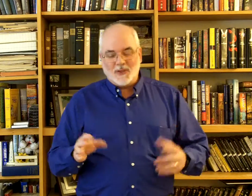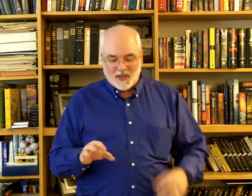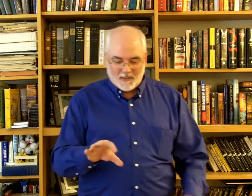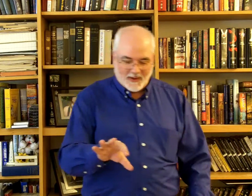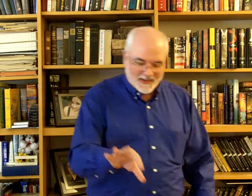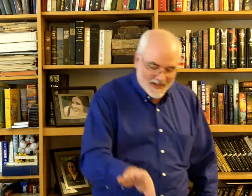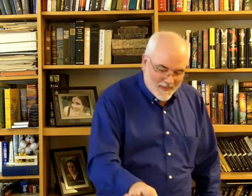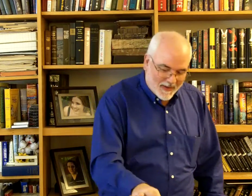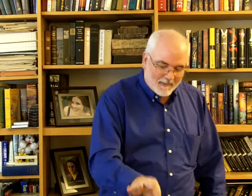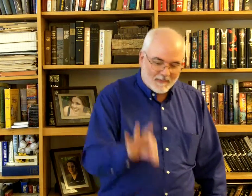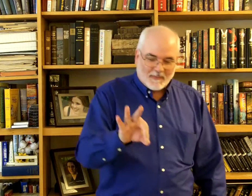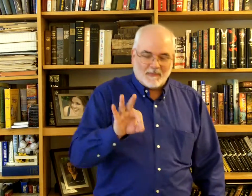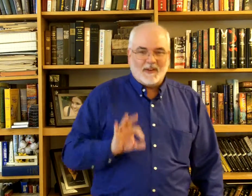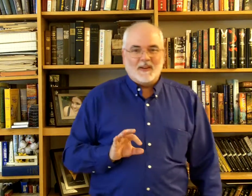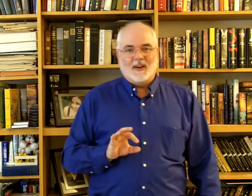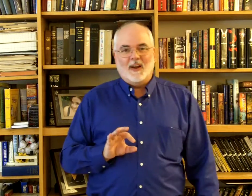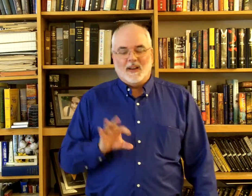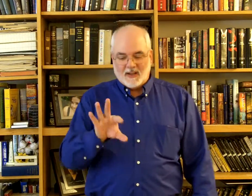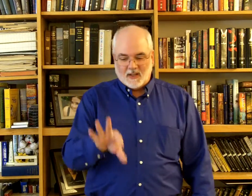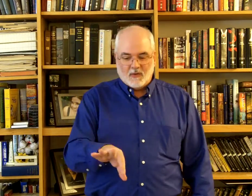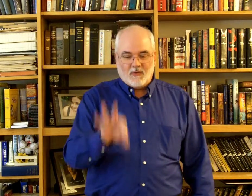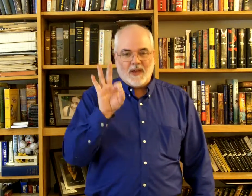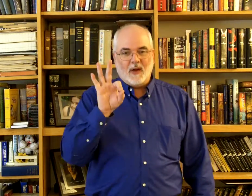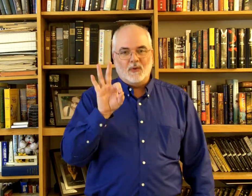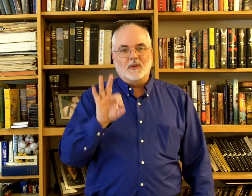jelly beans. All right, so found.